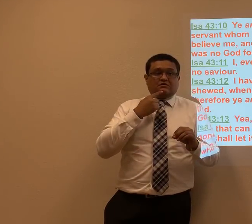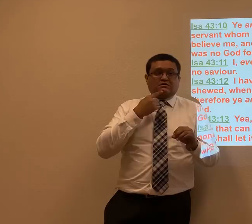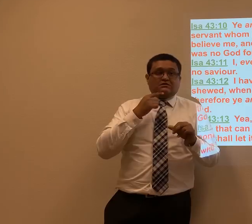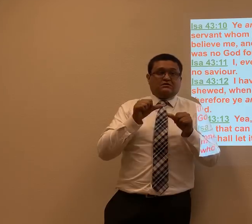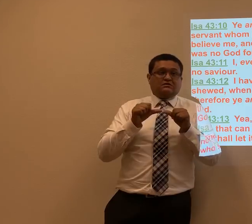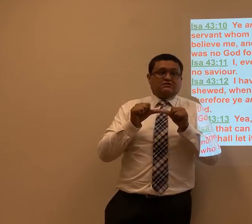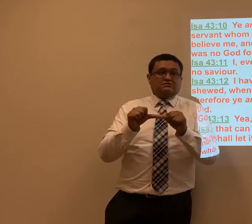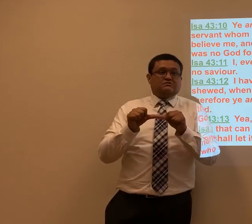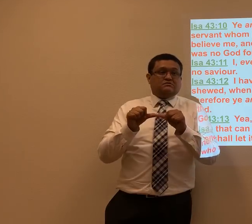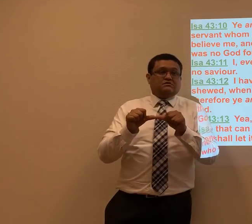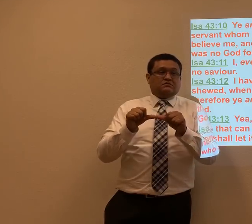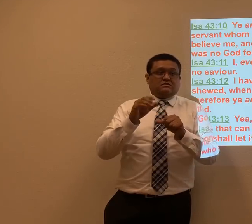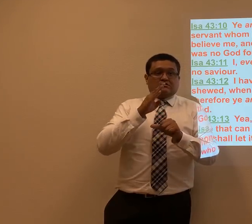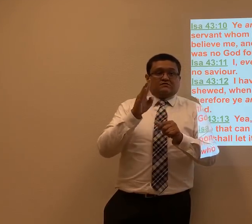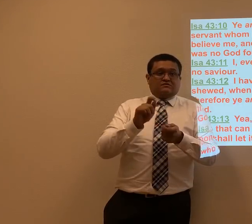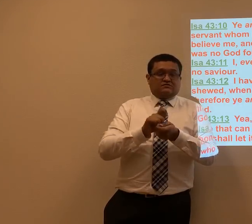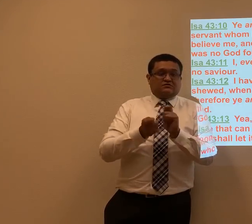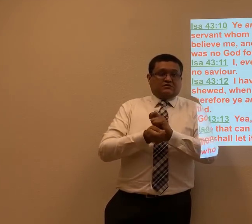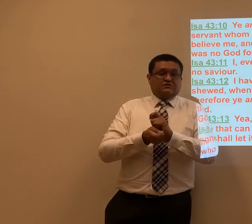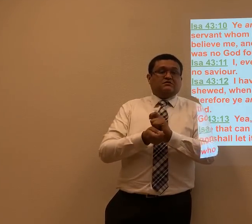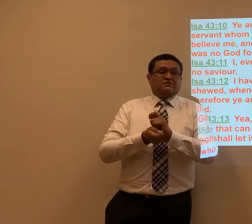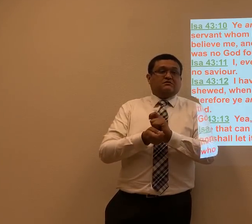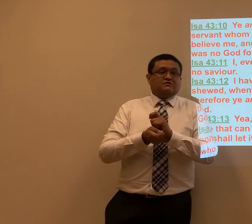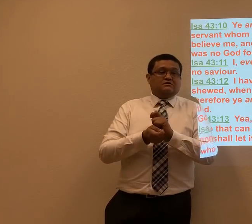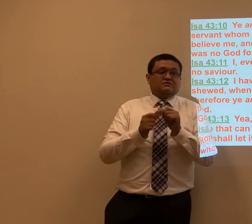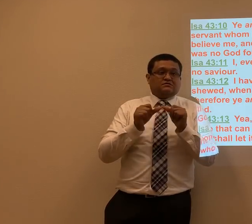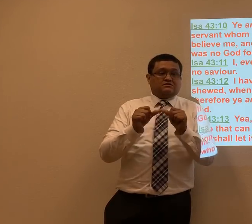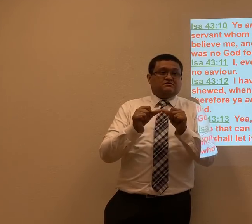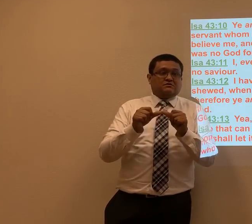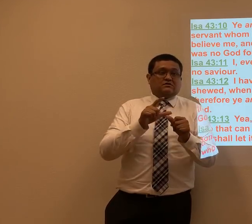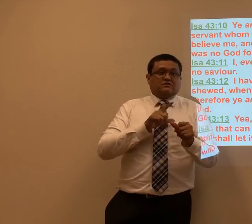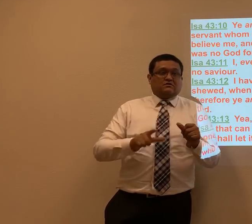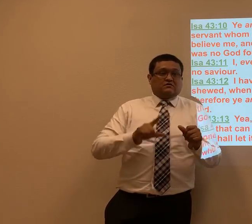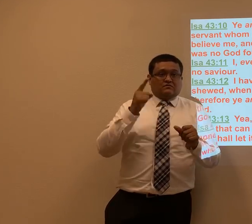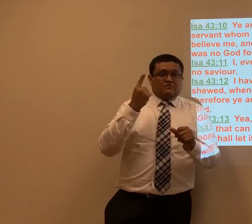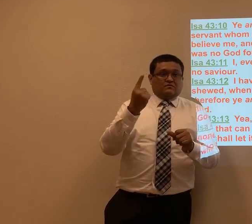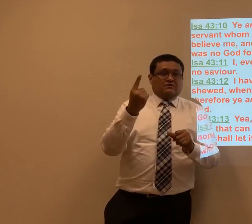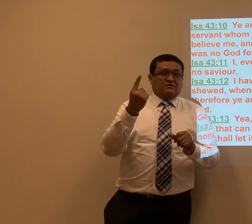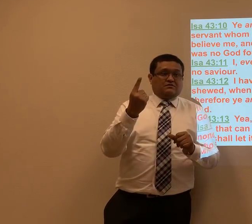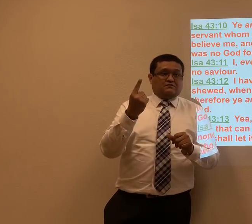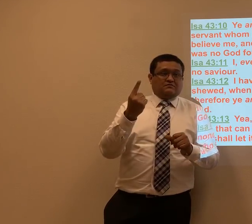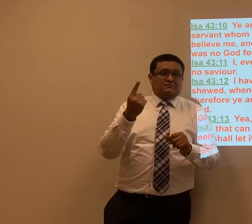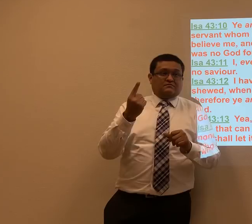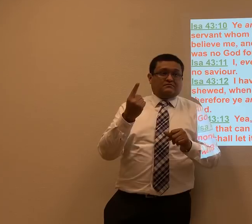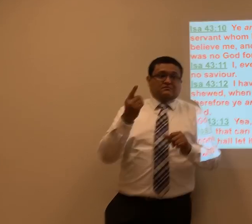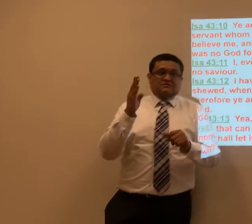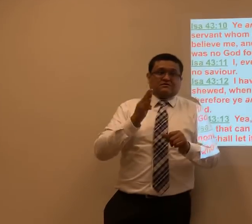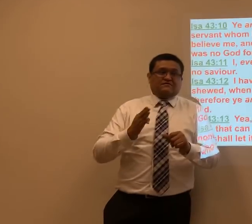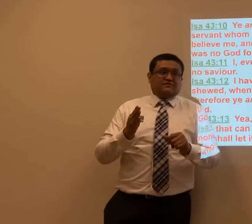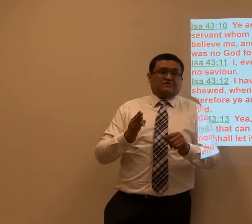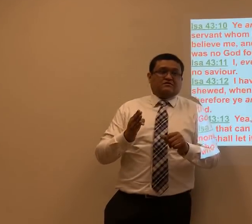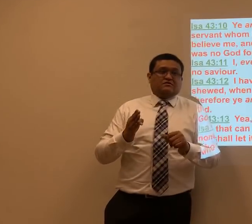it continues, it never changes, it continues, Lord is one. There's never beside